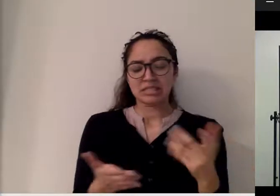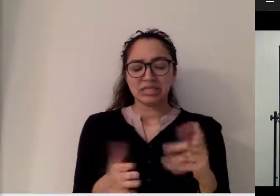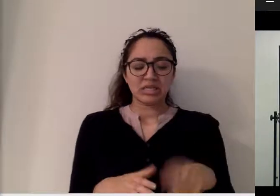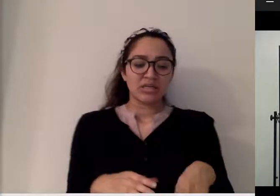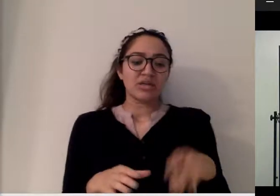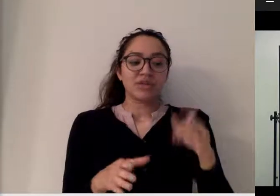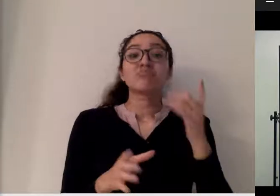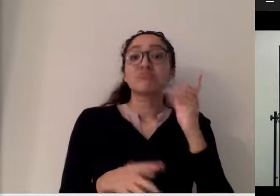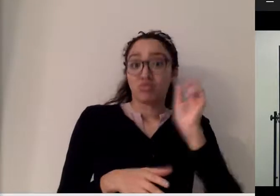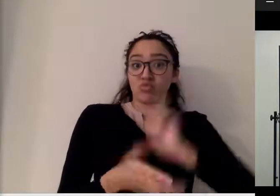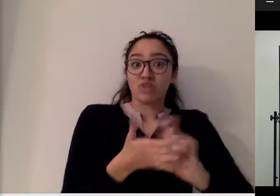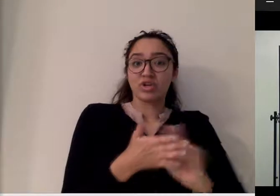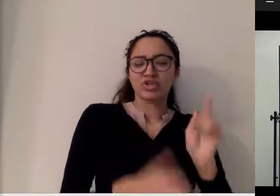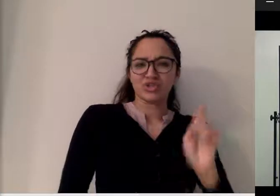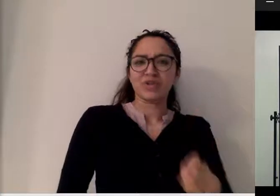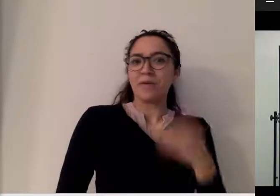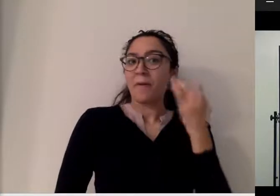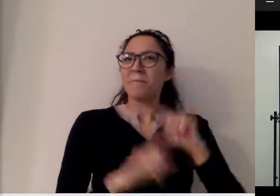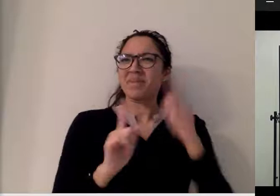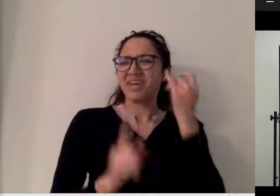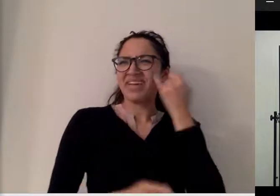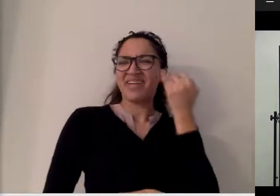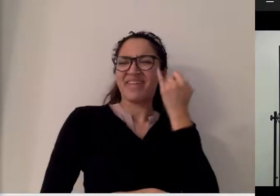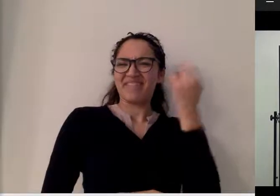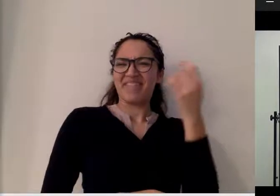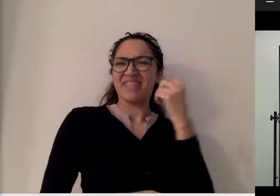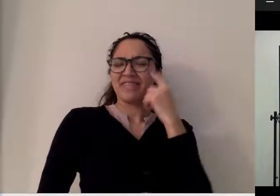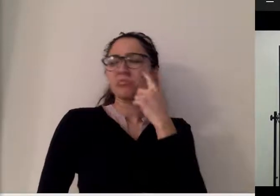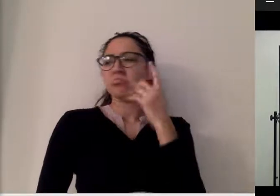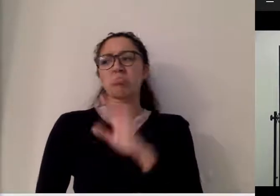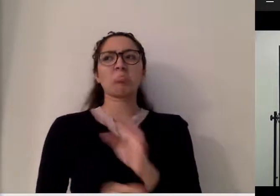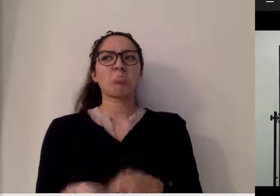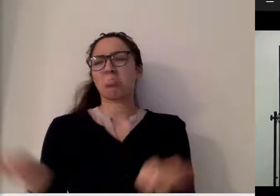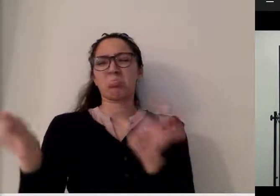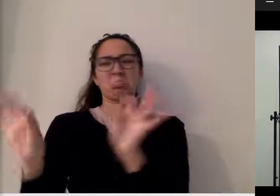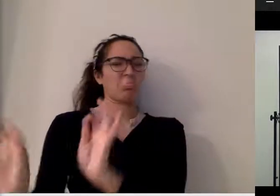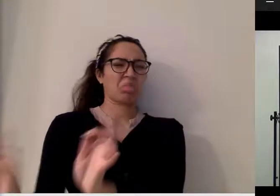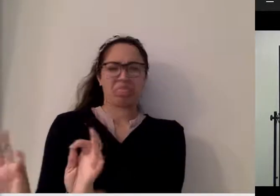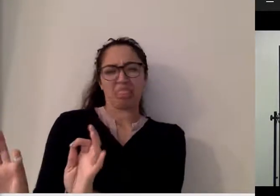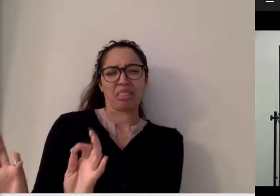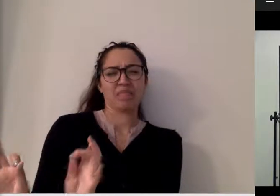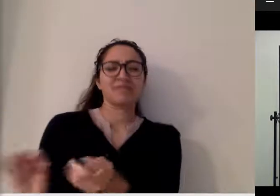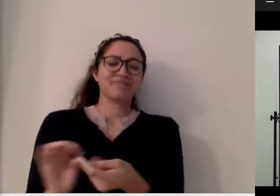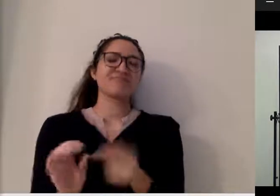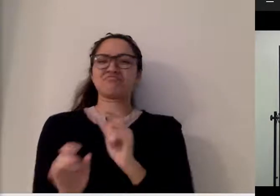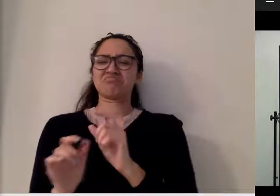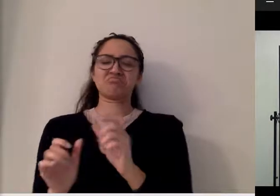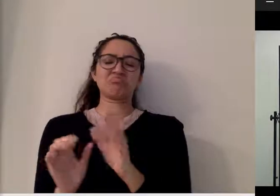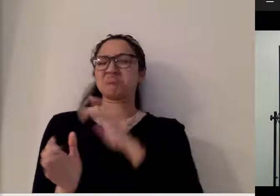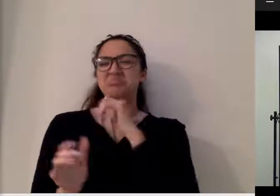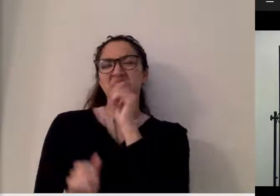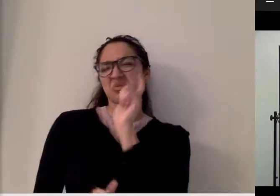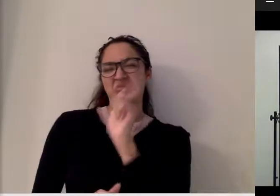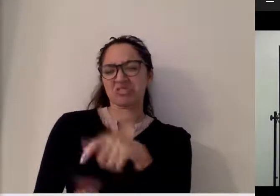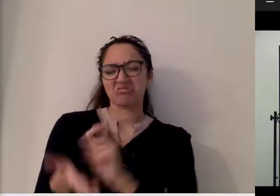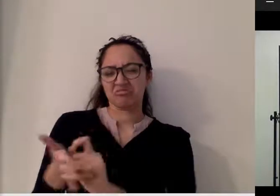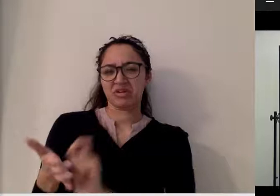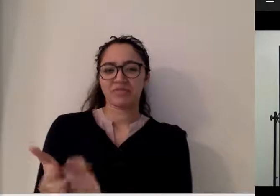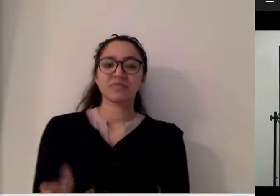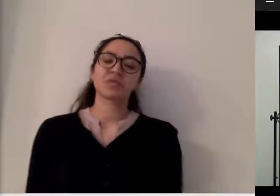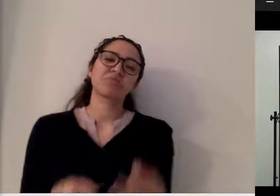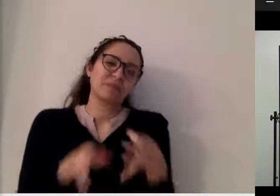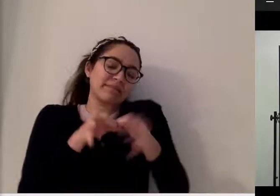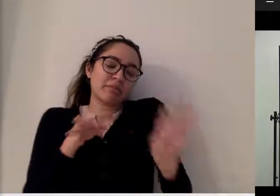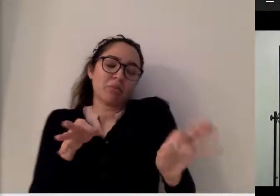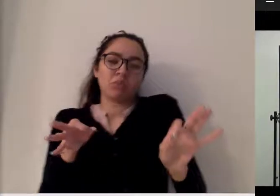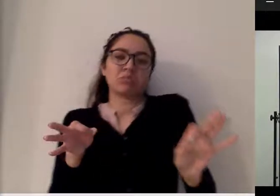and skip it. But it's better to write too much than not at all. Okay, so that's very simple principle number 2. Okay, now for